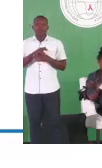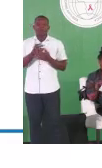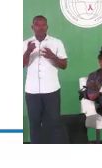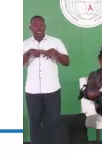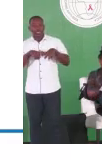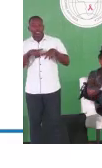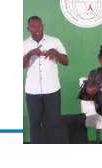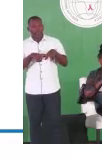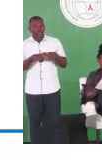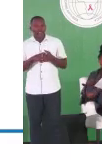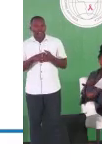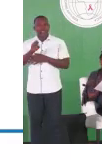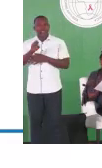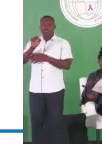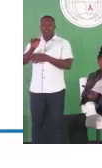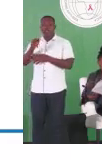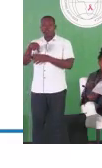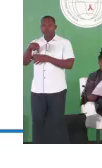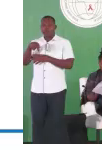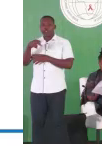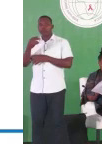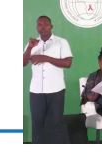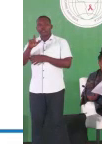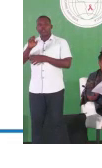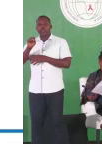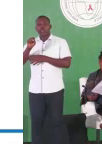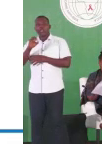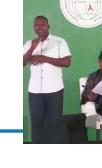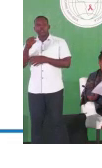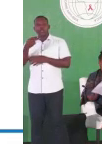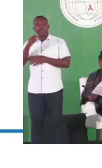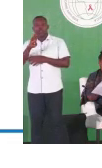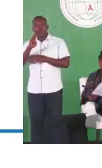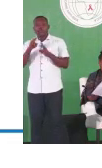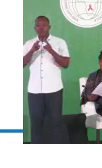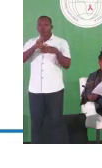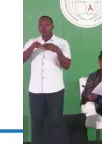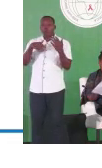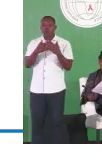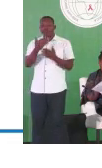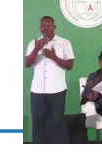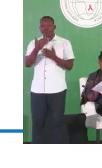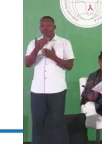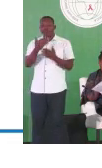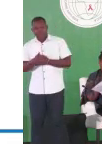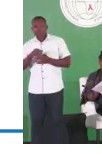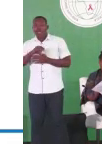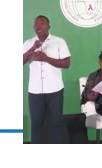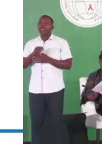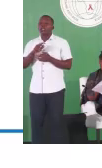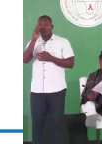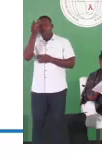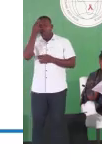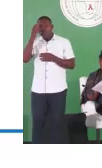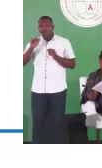HIV, syphilis, and hepatitis B. So these synergies need political commitment. We need